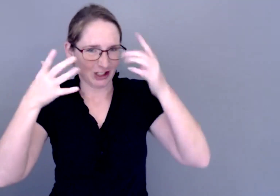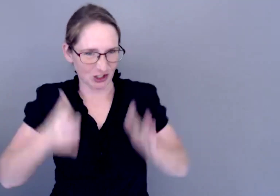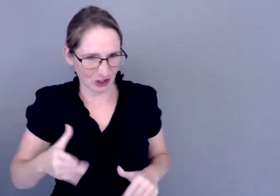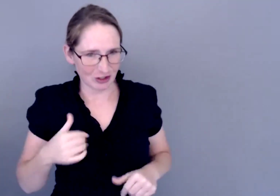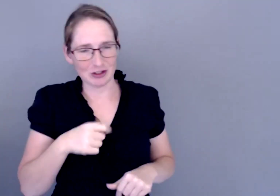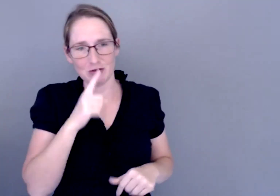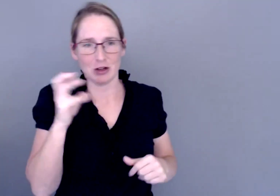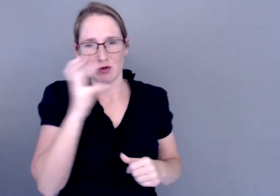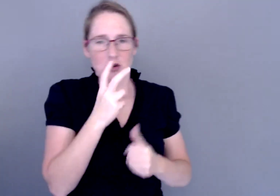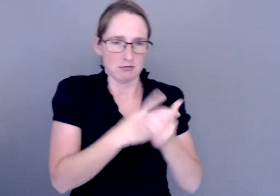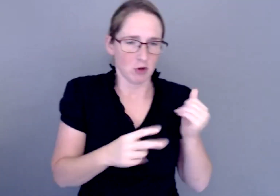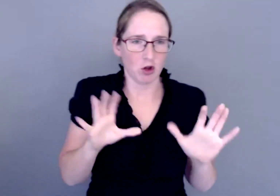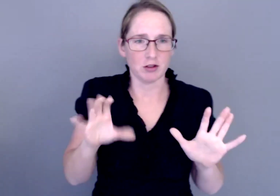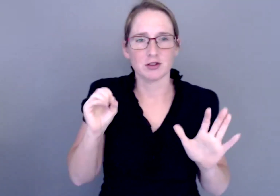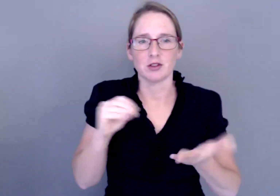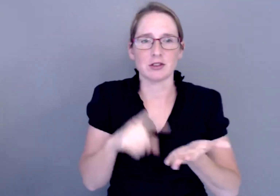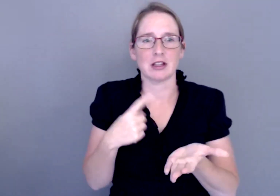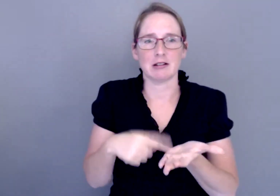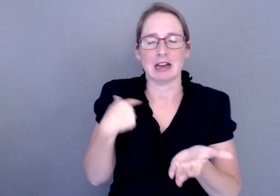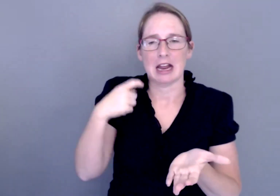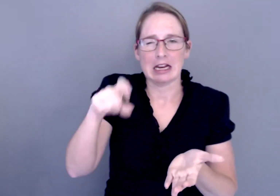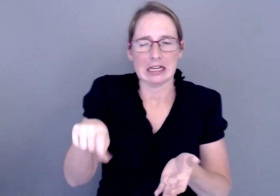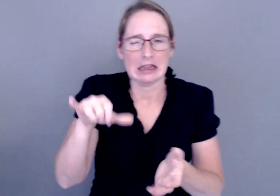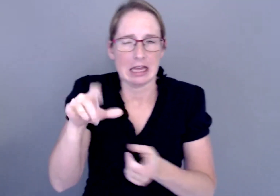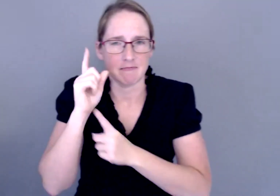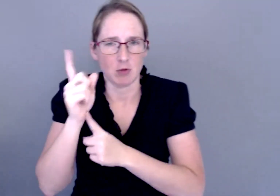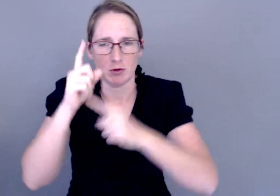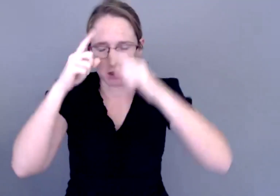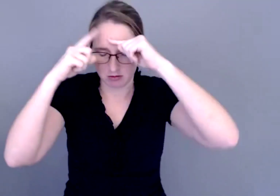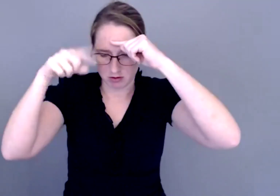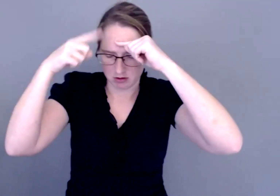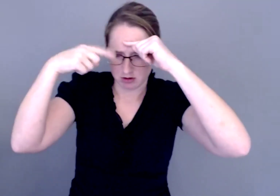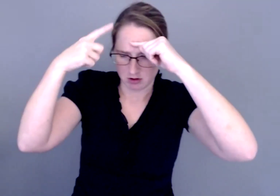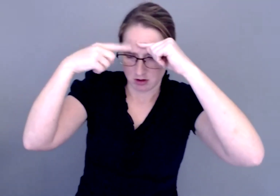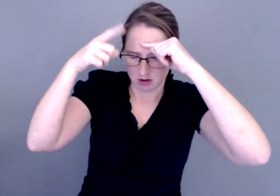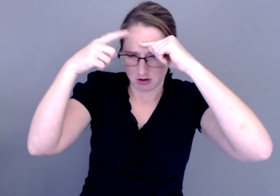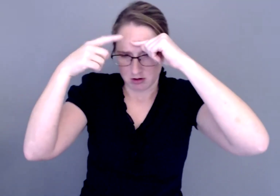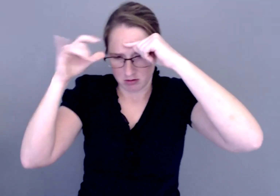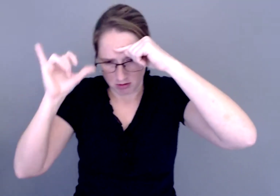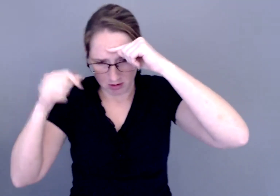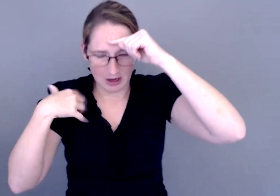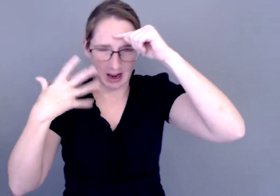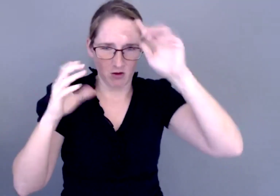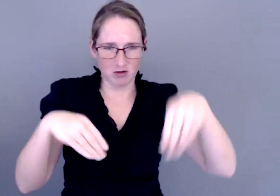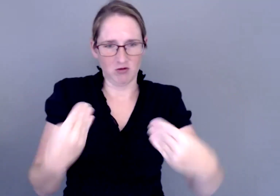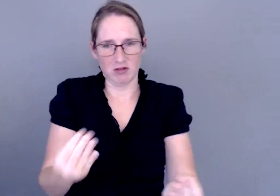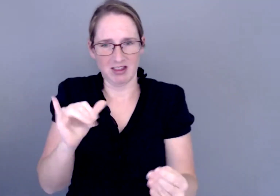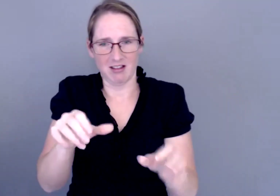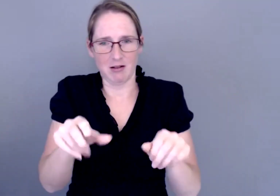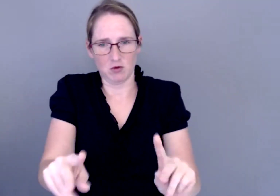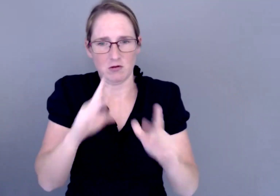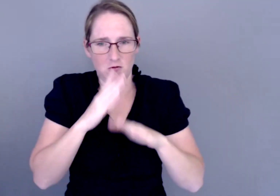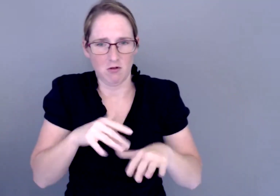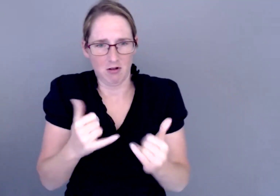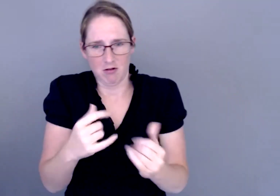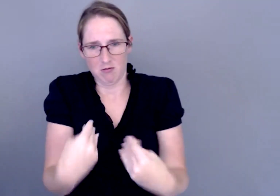It's weird when you're both. And so sometimes I need that moment to just get my thoughts together. And so I wanted to afford the opportunity here as